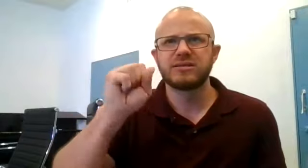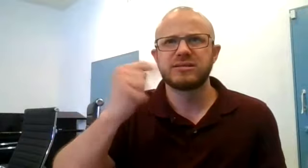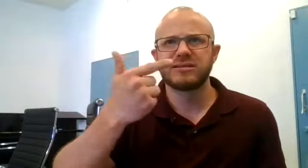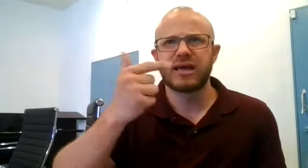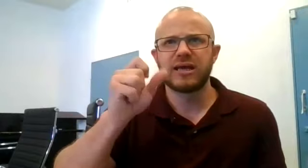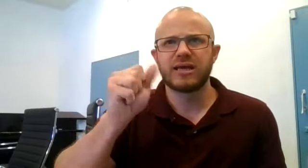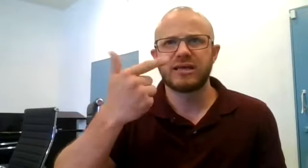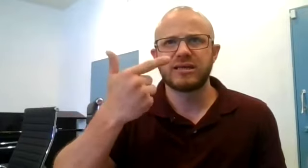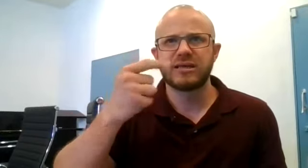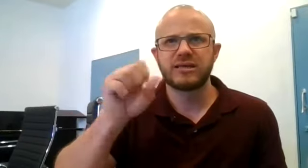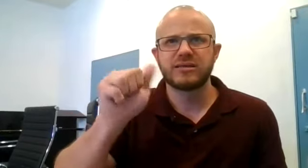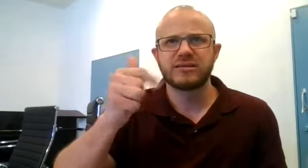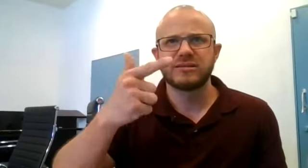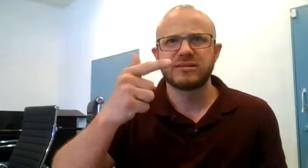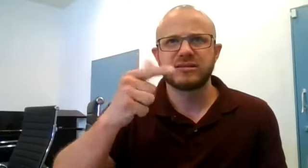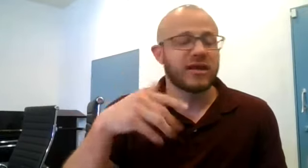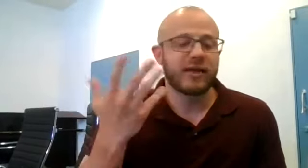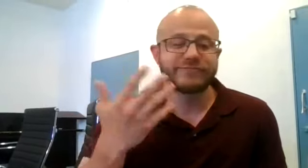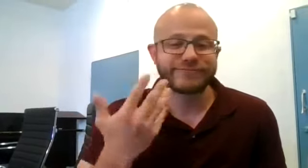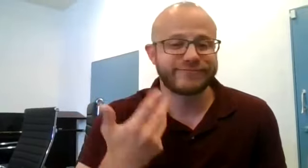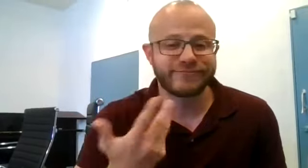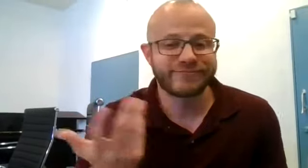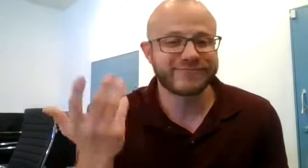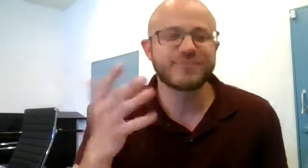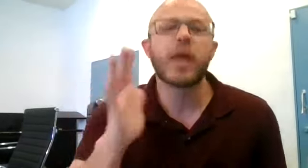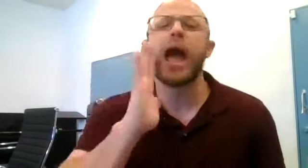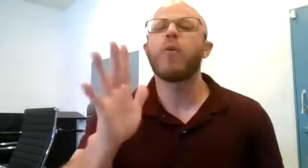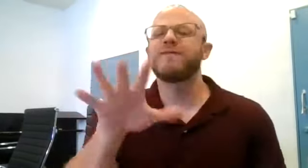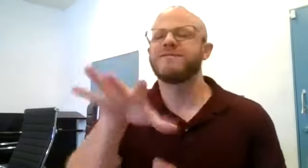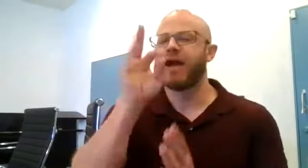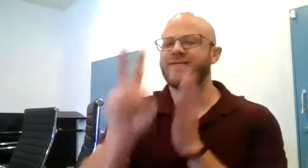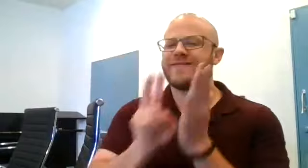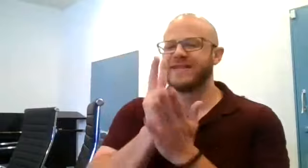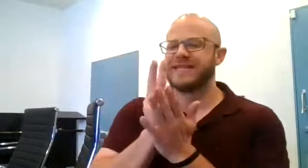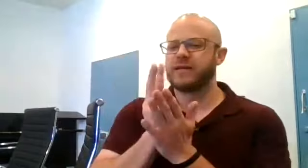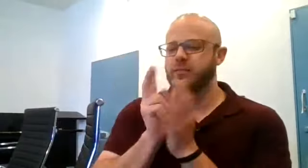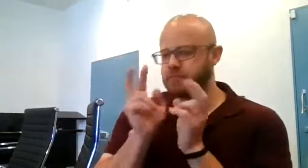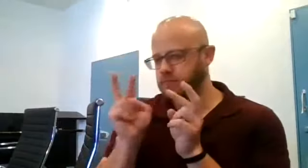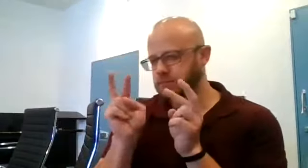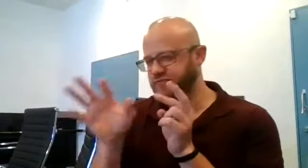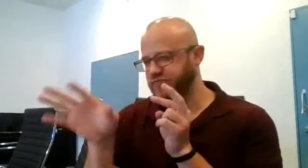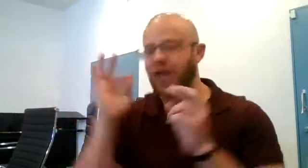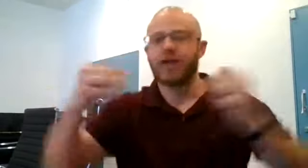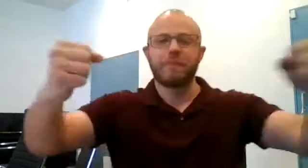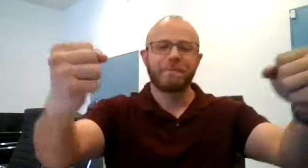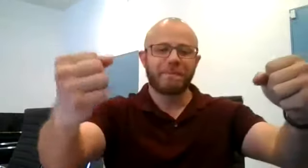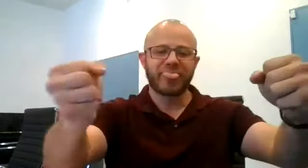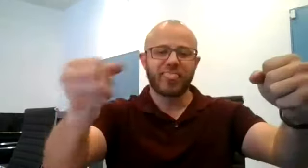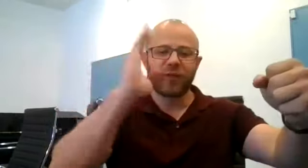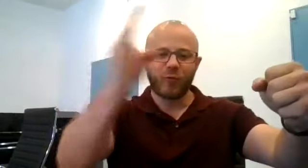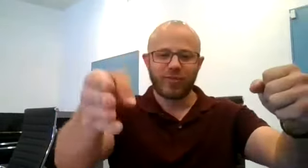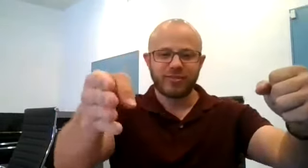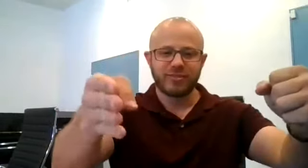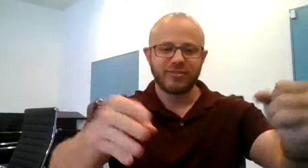Sagittarius, I don't even know what symbol is that. Sagittarius, I don't know. I'll find a video and look at it and then teach it